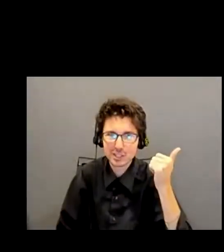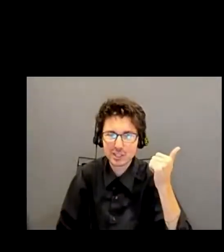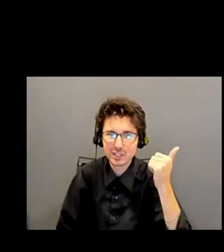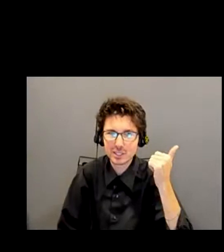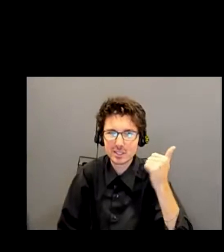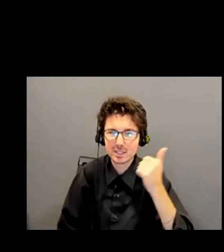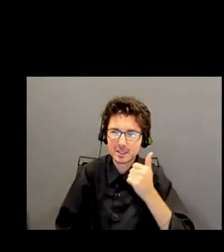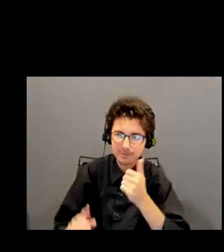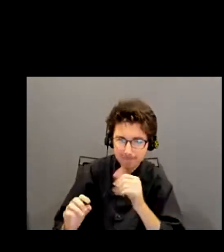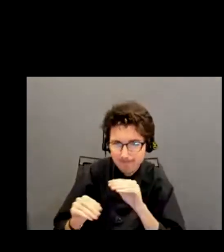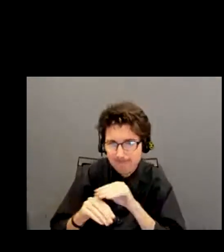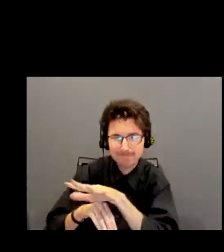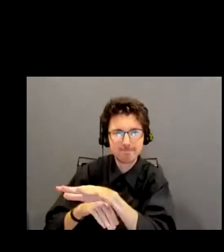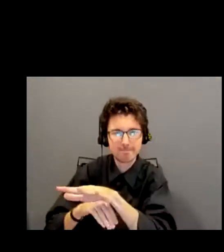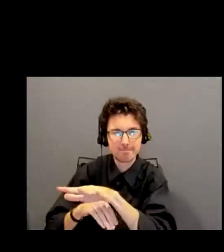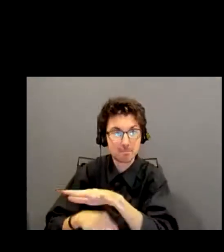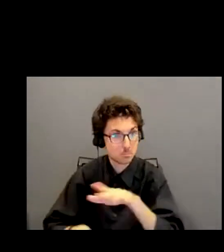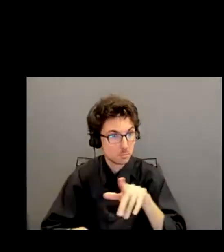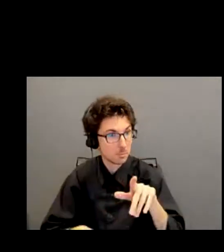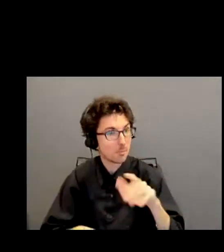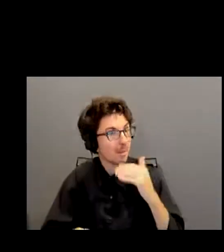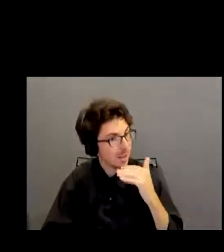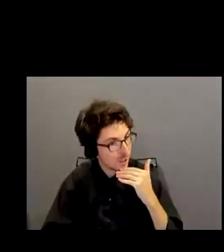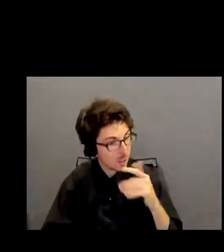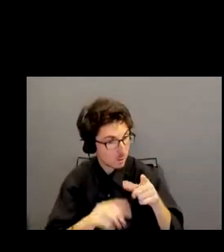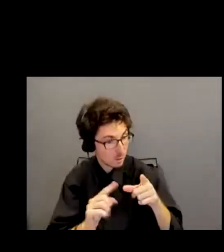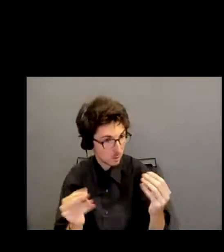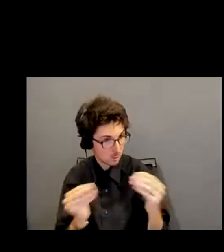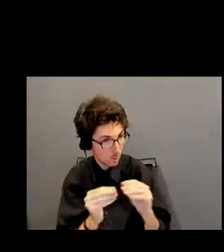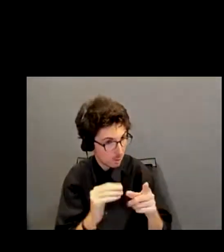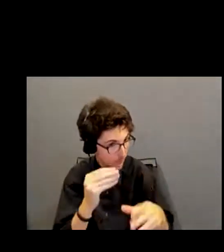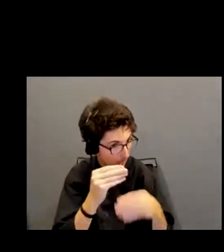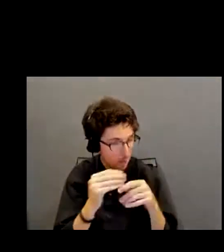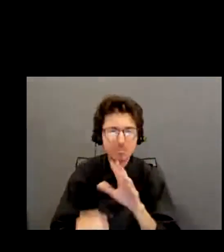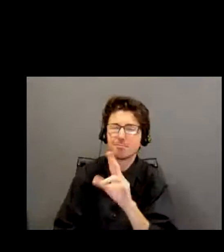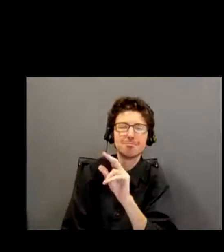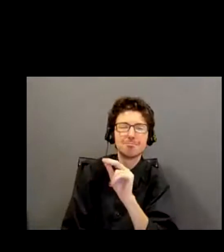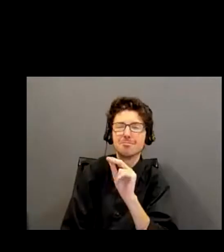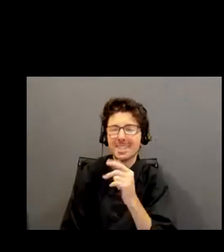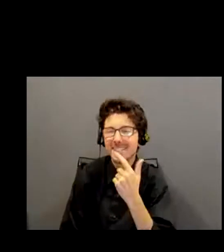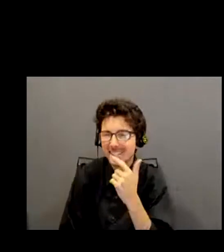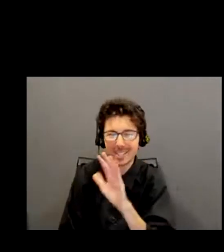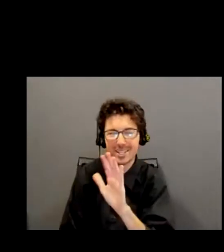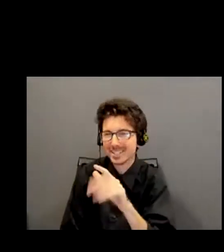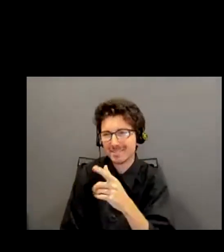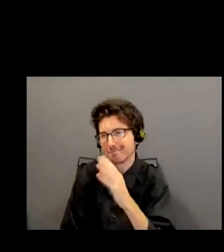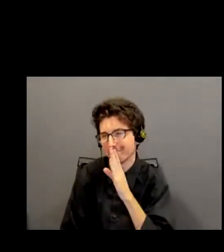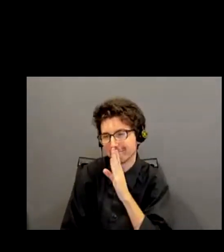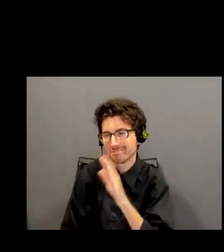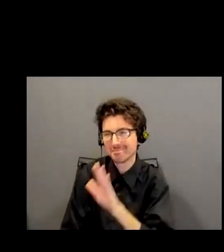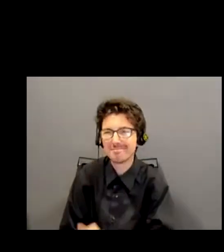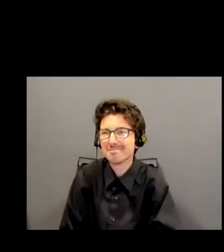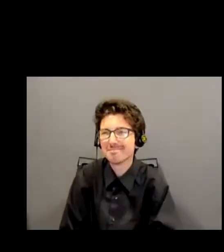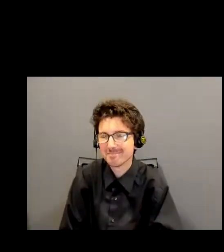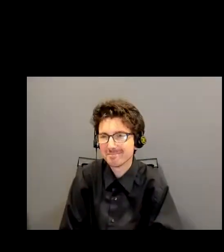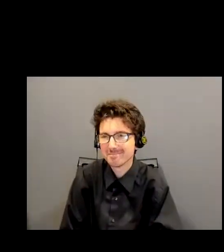Mm-hmm. You have another sentence? You wanted to continue? No. Thank you very much, Shira. You sure a